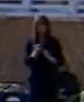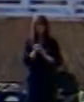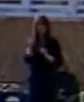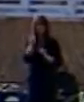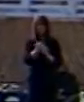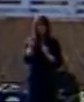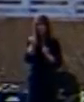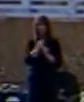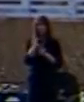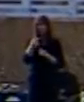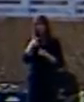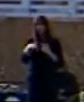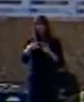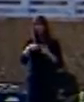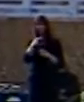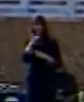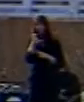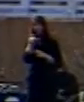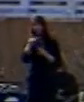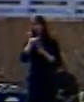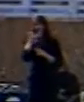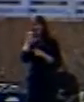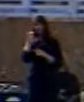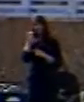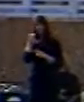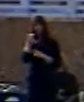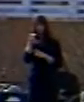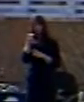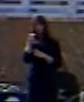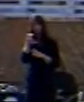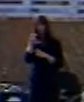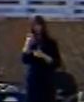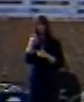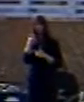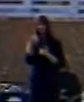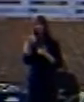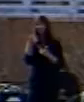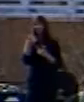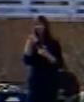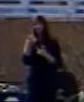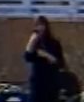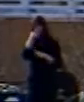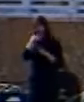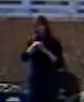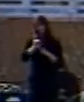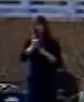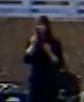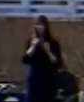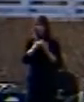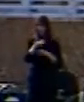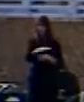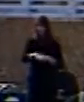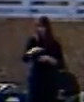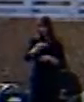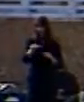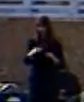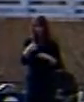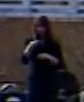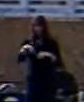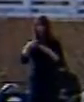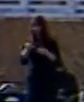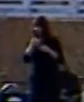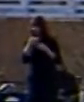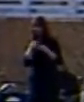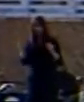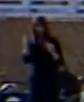Every year we have about 450 to 500 inner city and urban youngsters. We provide the programs